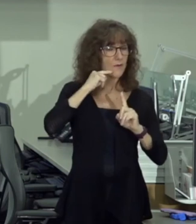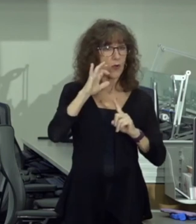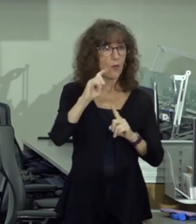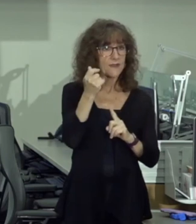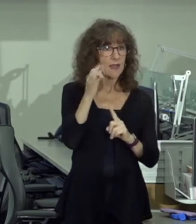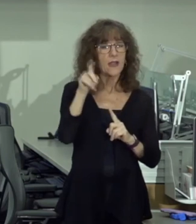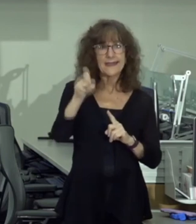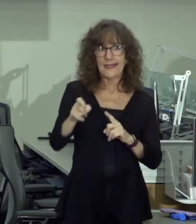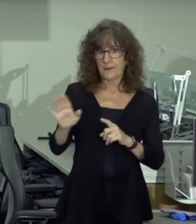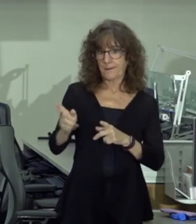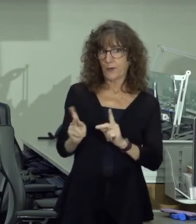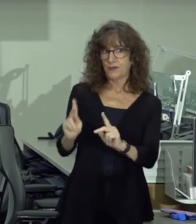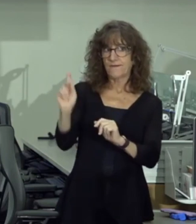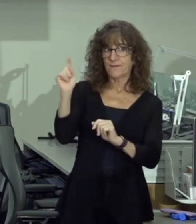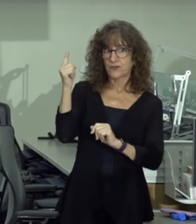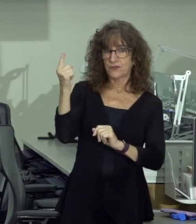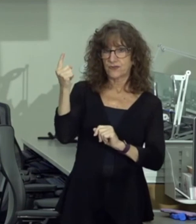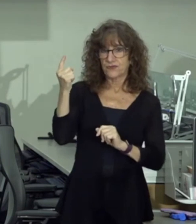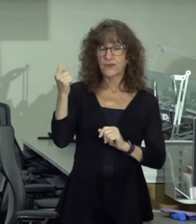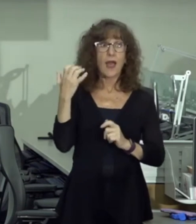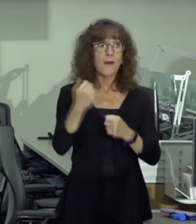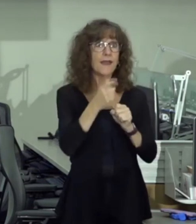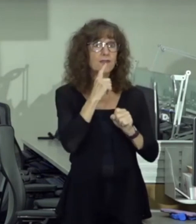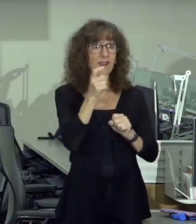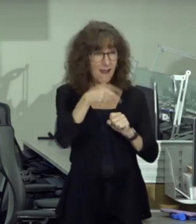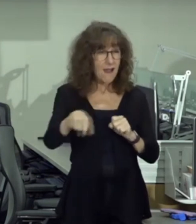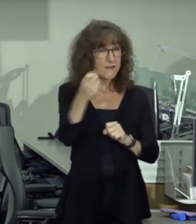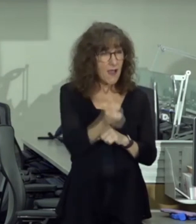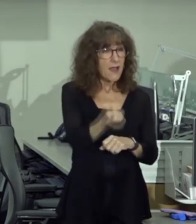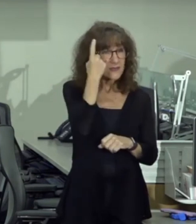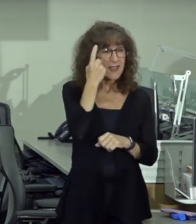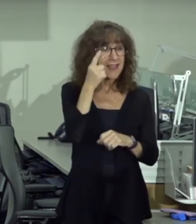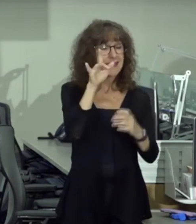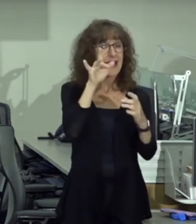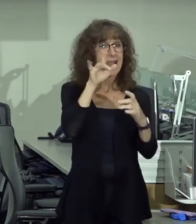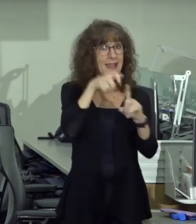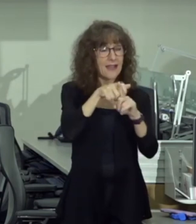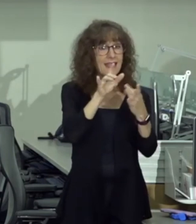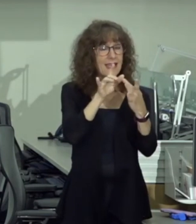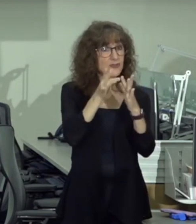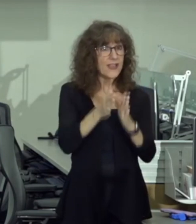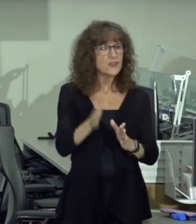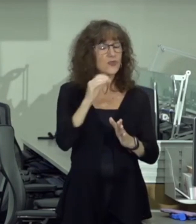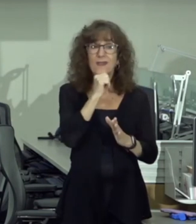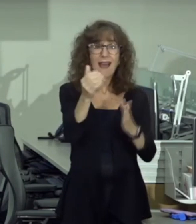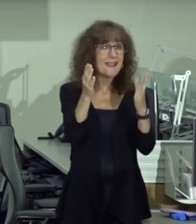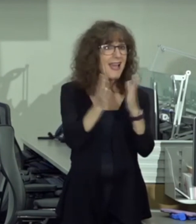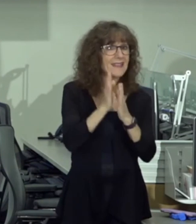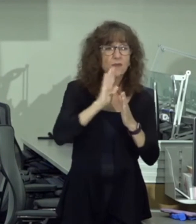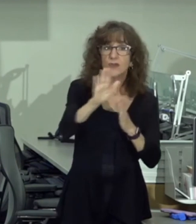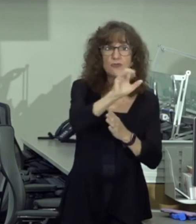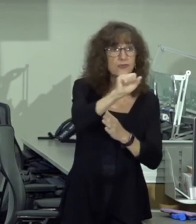COVID-19 without the permission from that person. I want to be sure that everyone understands that contact tracers will not ask you for